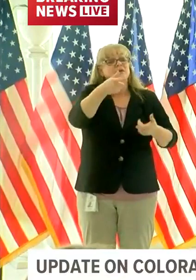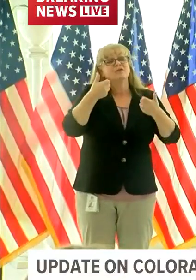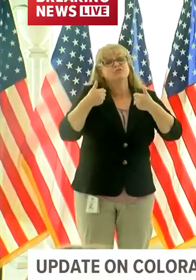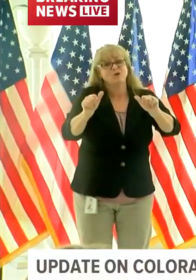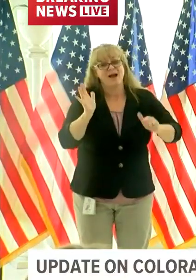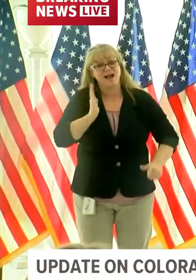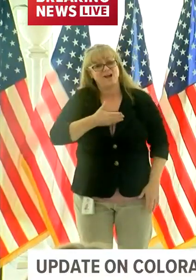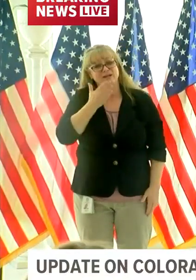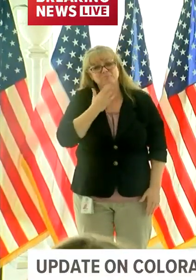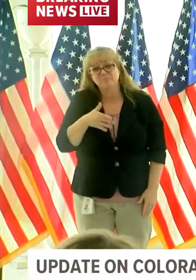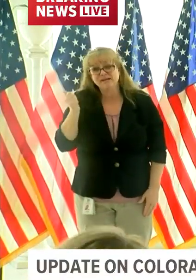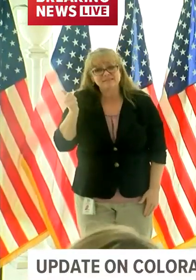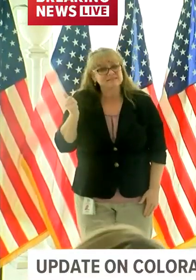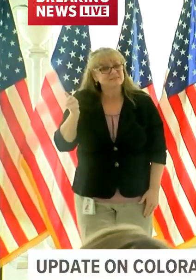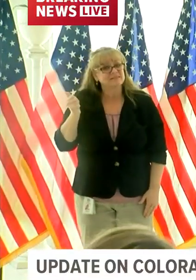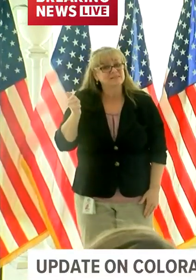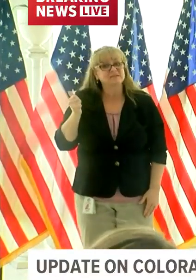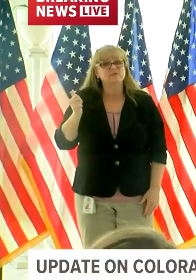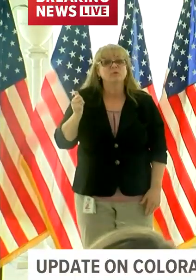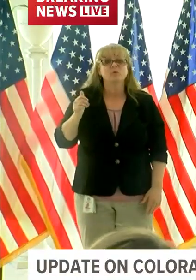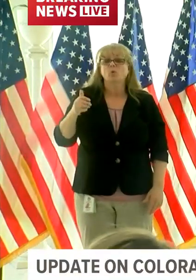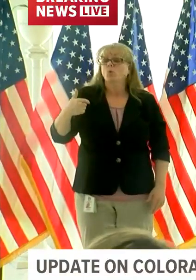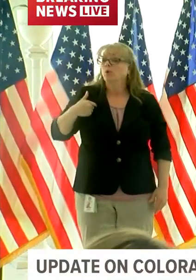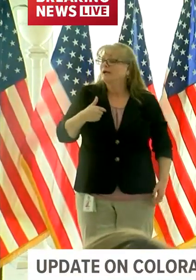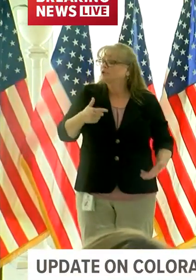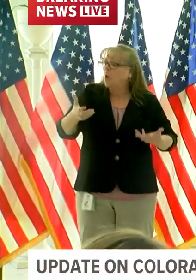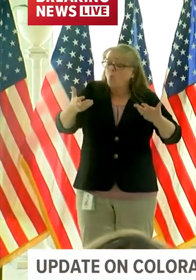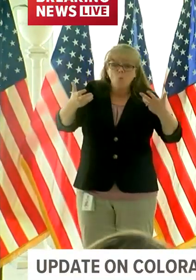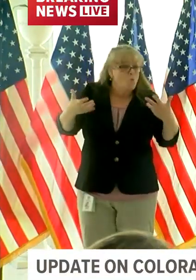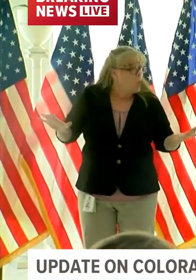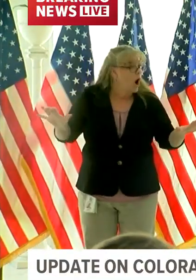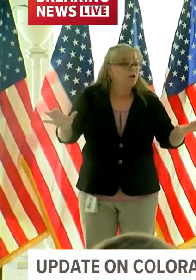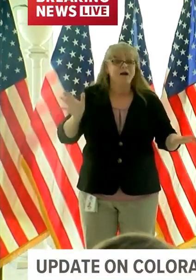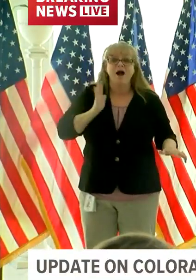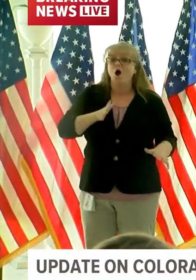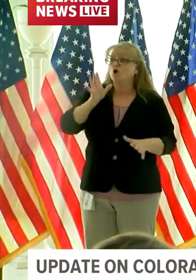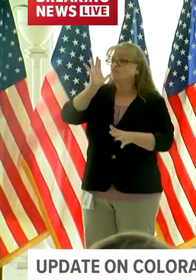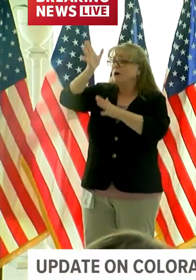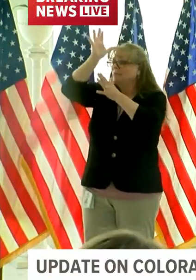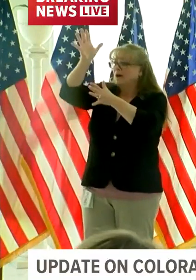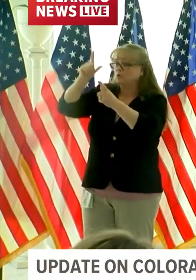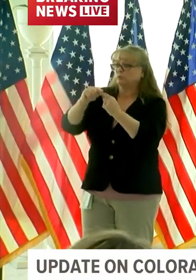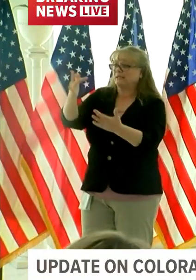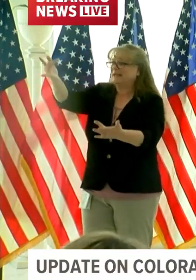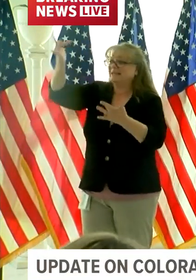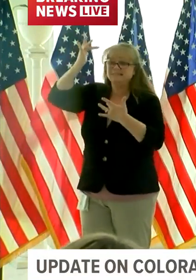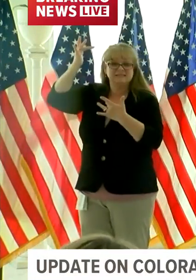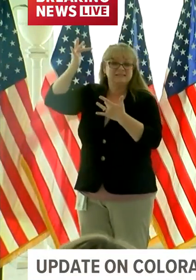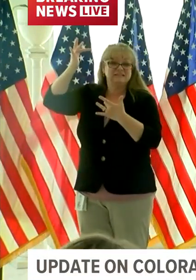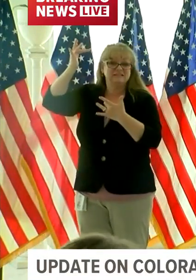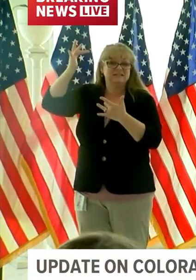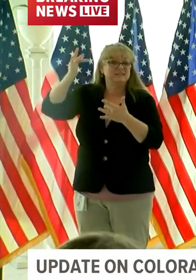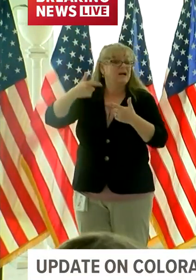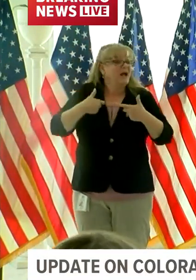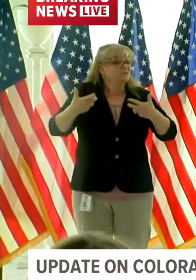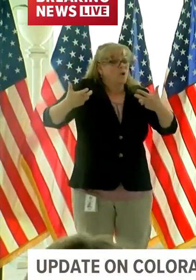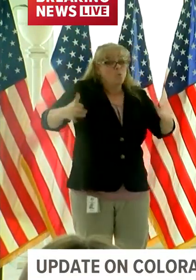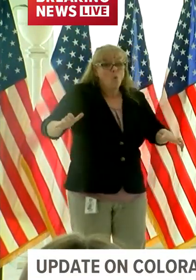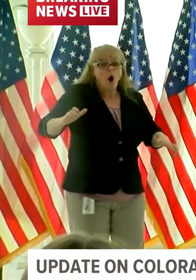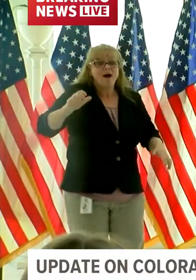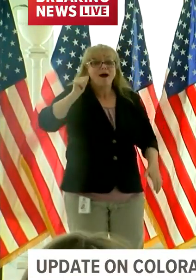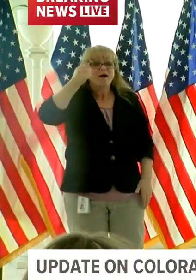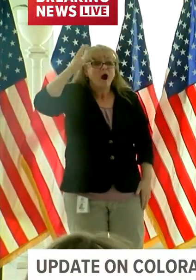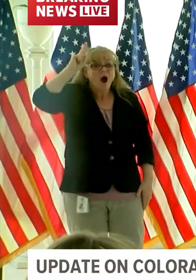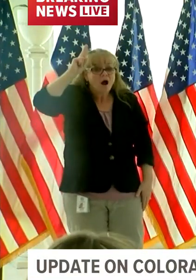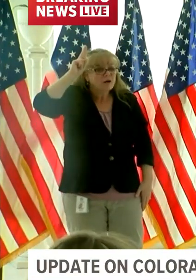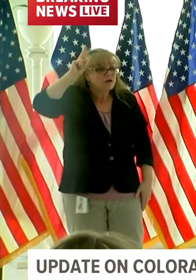put, Grandma and Grandpa at risk, those aunts and uncles at risk, and that's extremely important